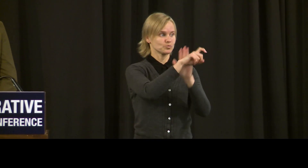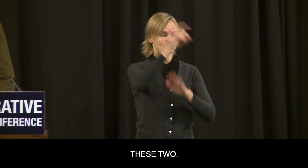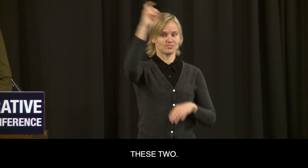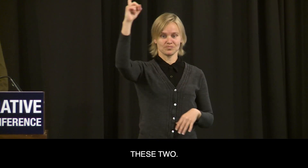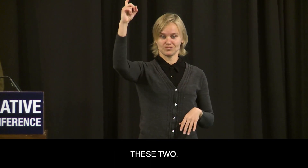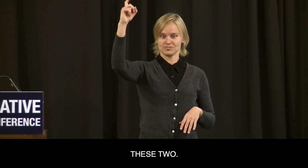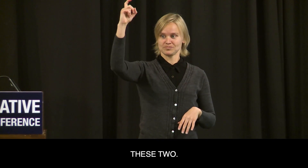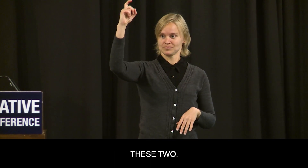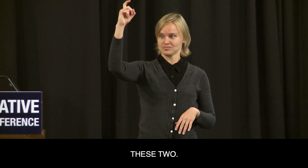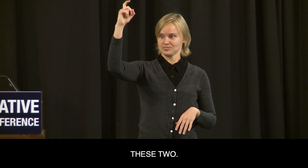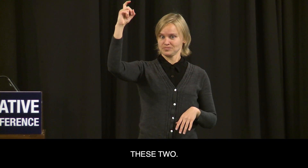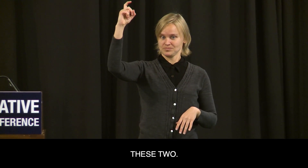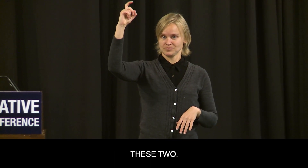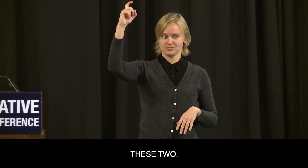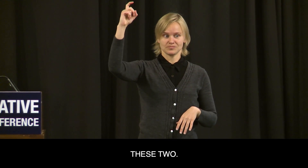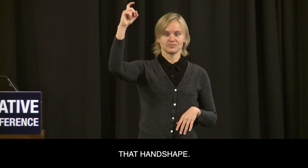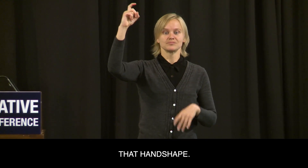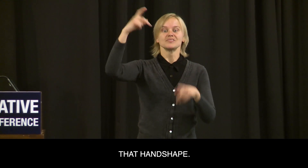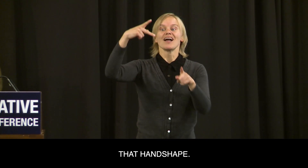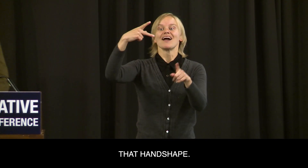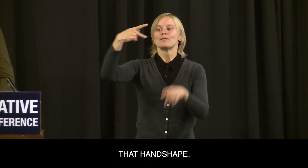These two? That hand shape.